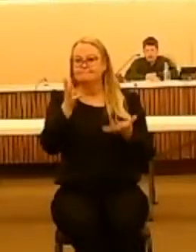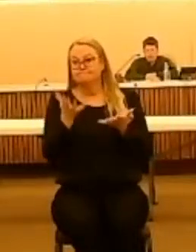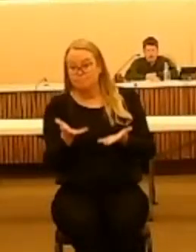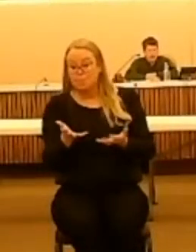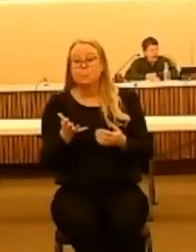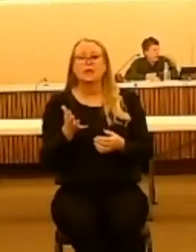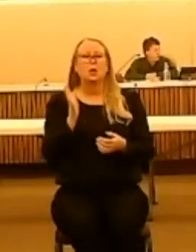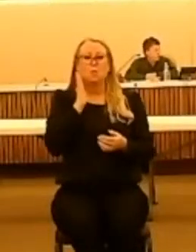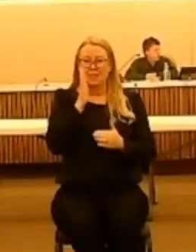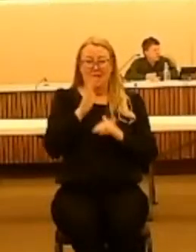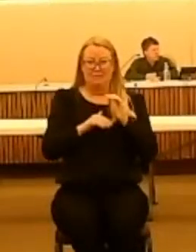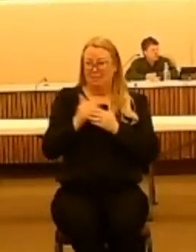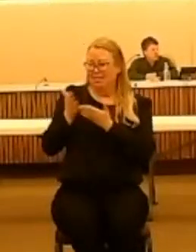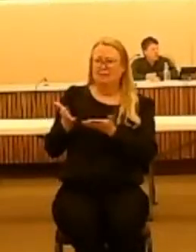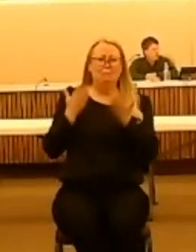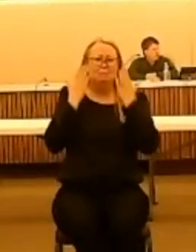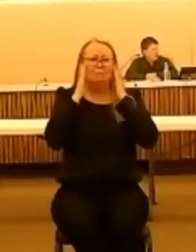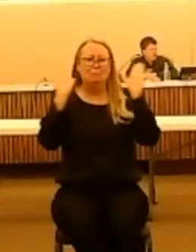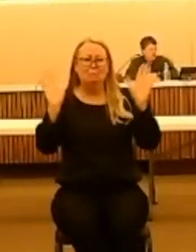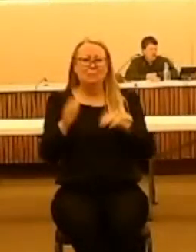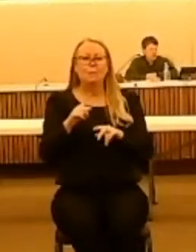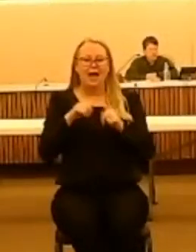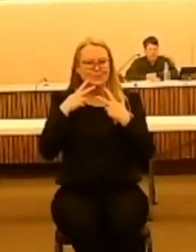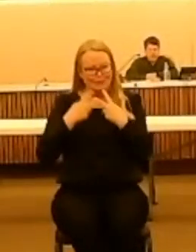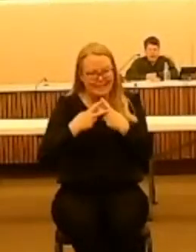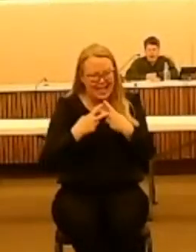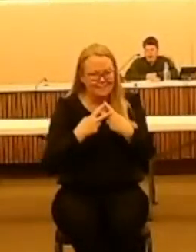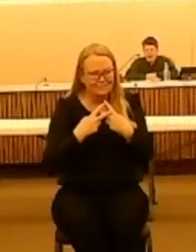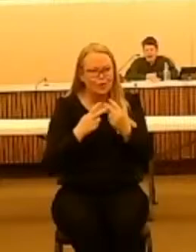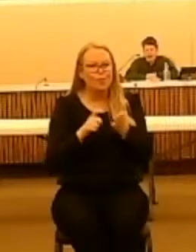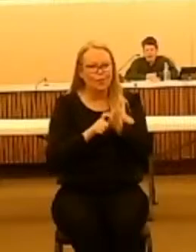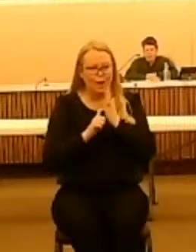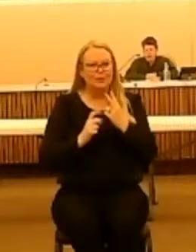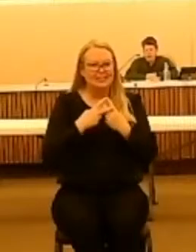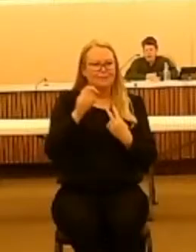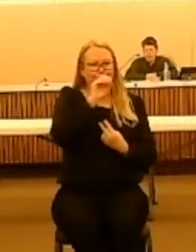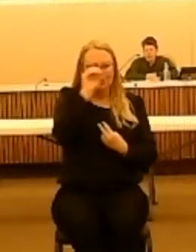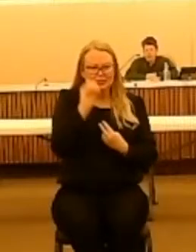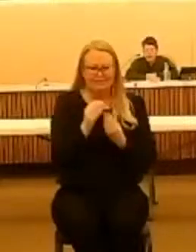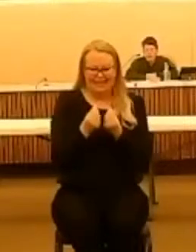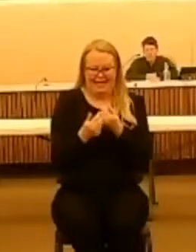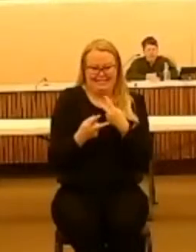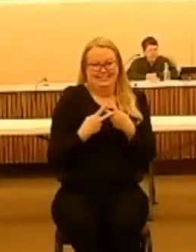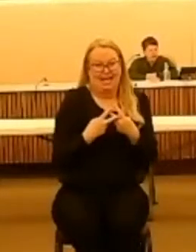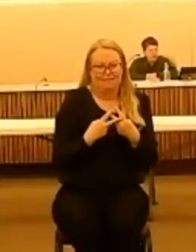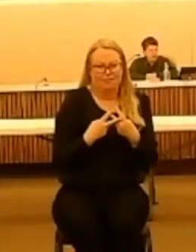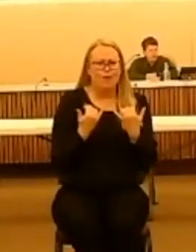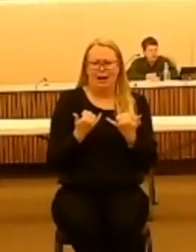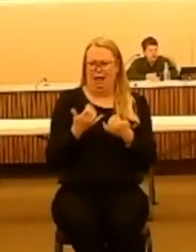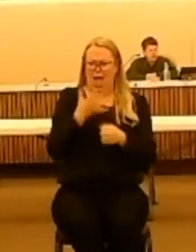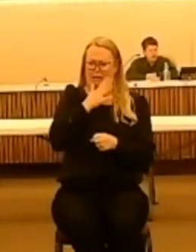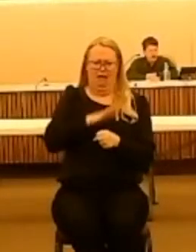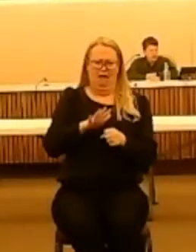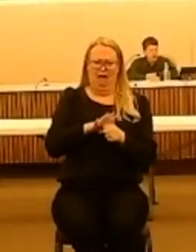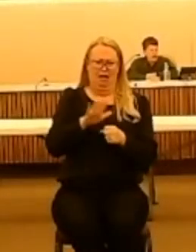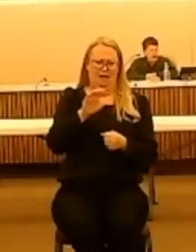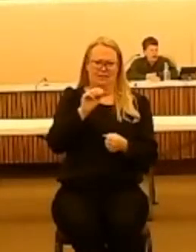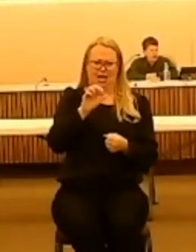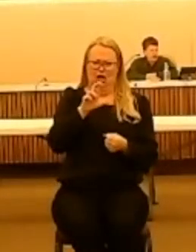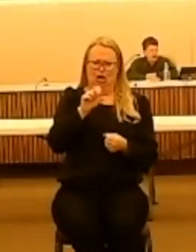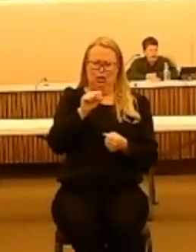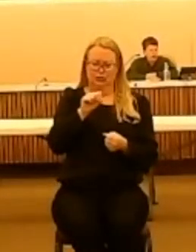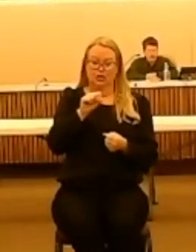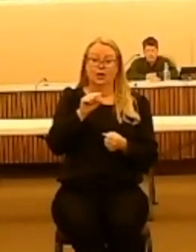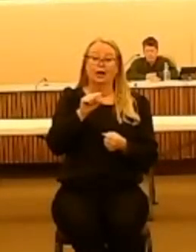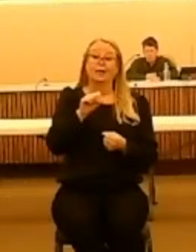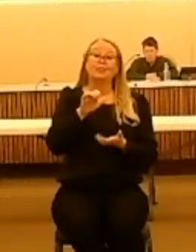ever build one there. But the thing is, right now they can't because there's not enough acreage. They own the land.